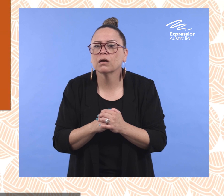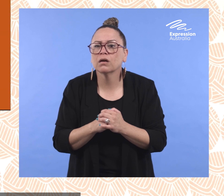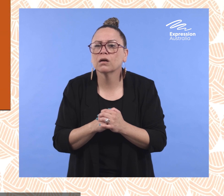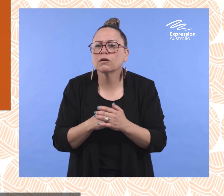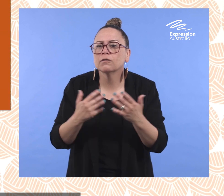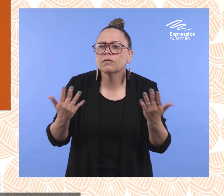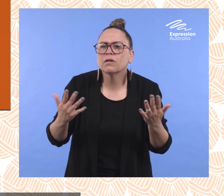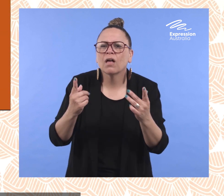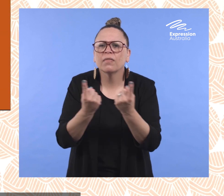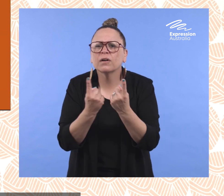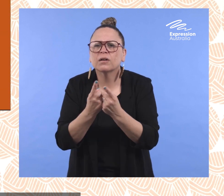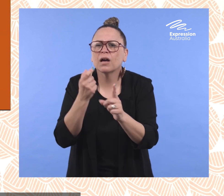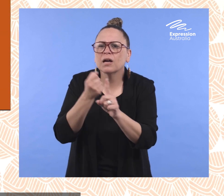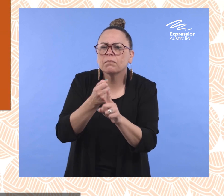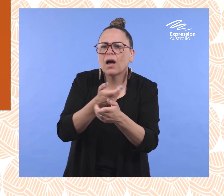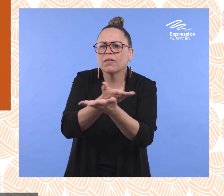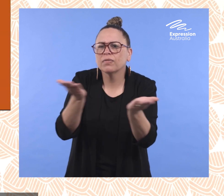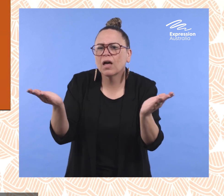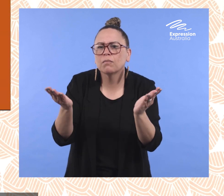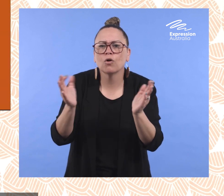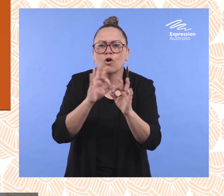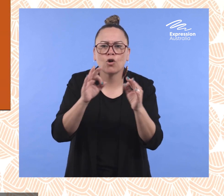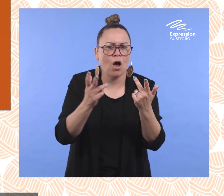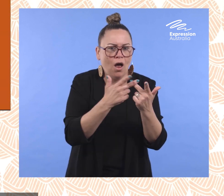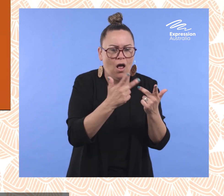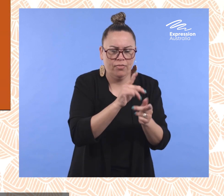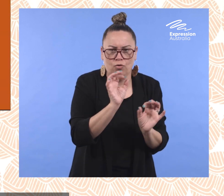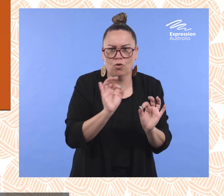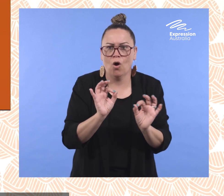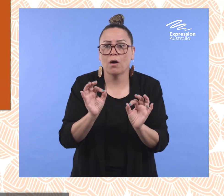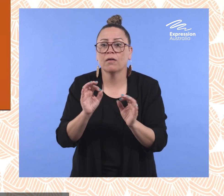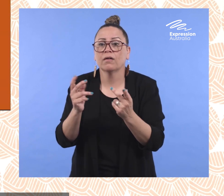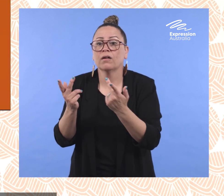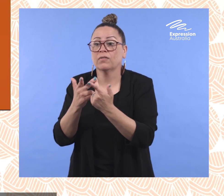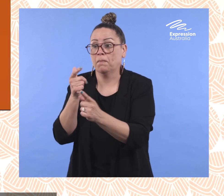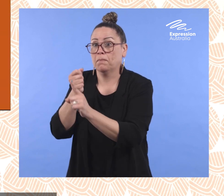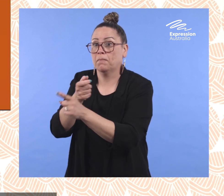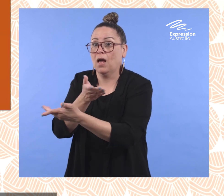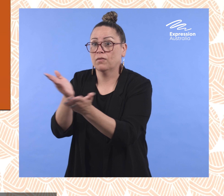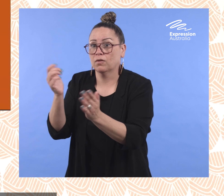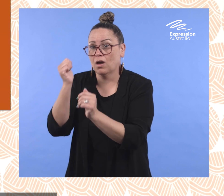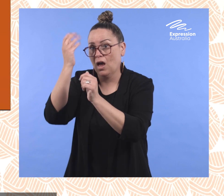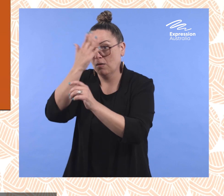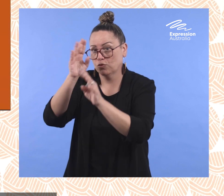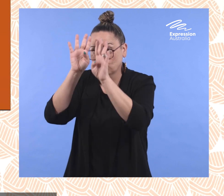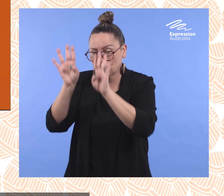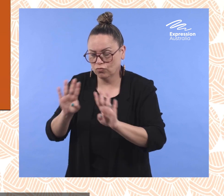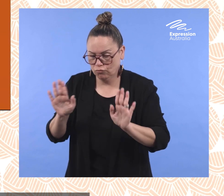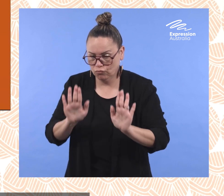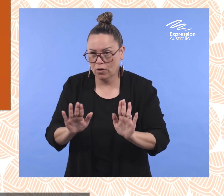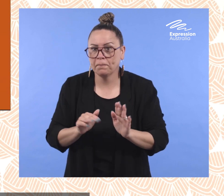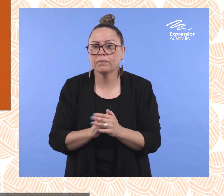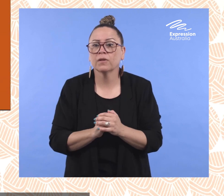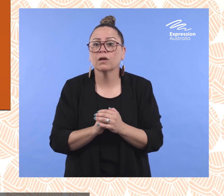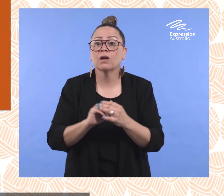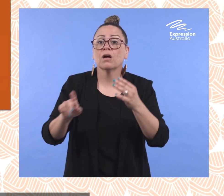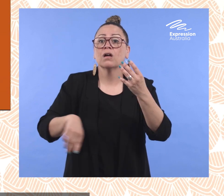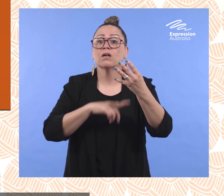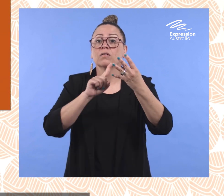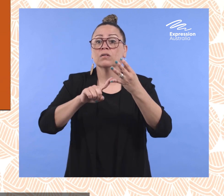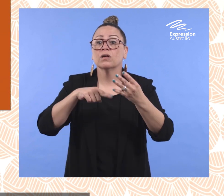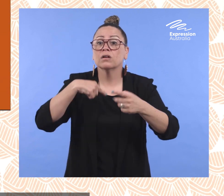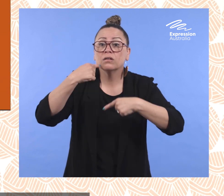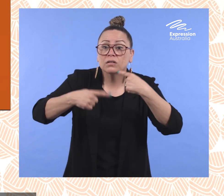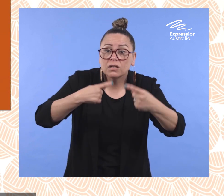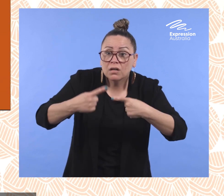to anything else. It's and matters related to Aboriginal and Torres Strait Islander people. Detail, where does